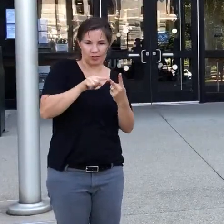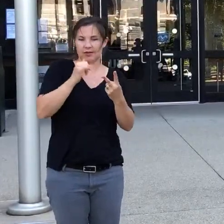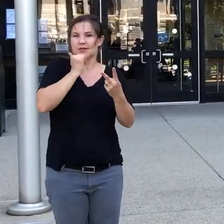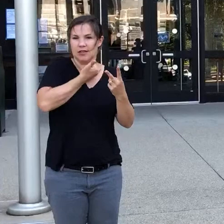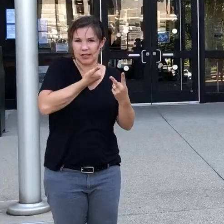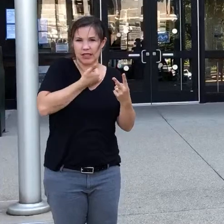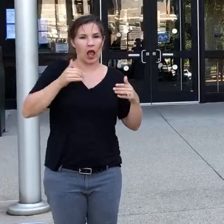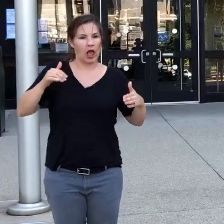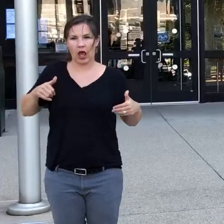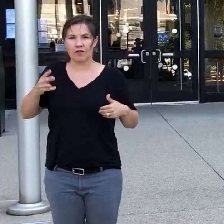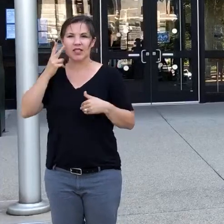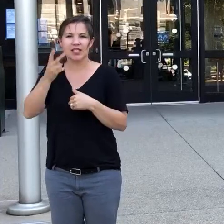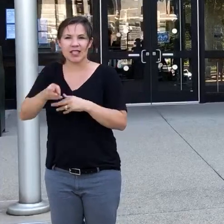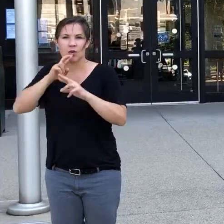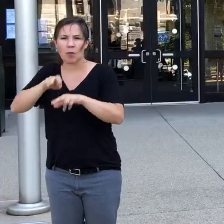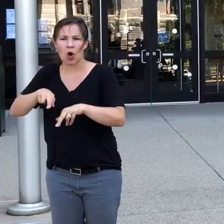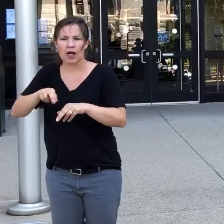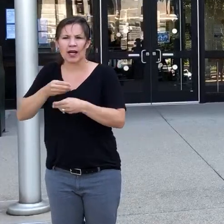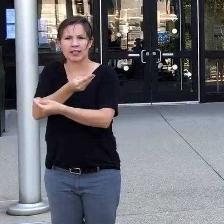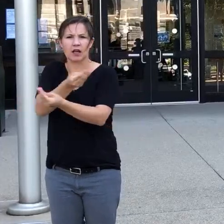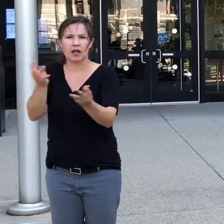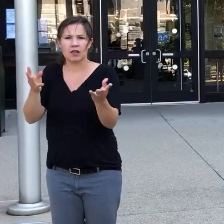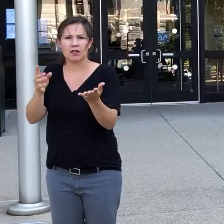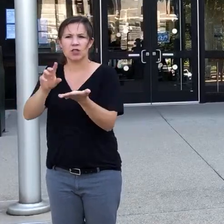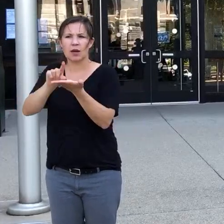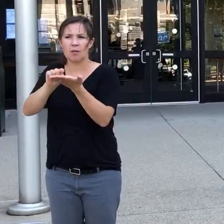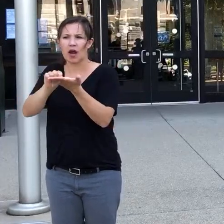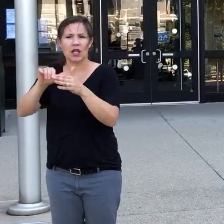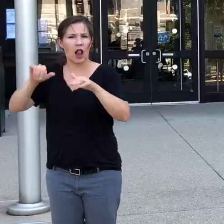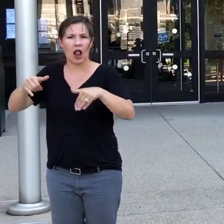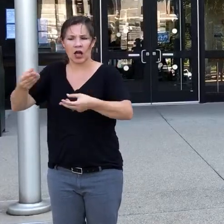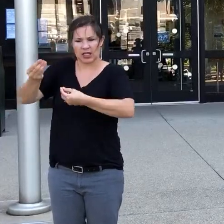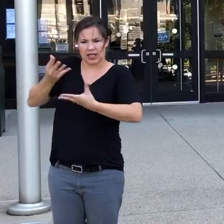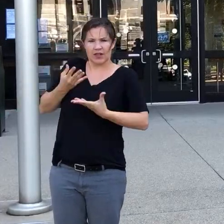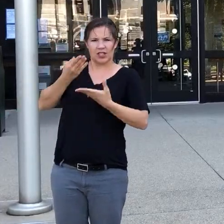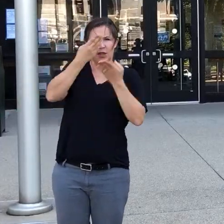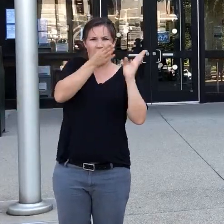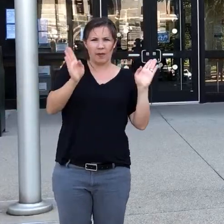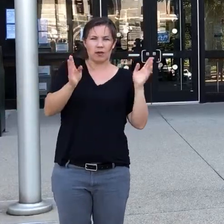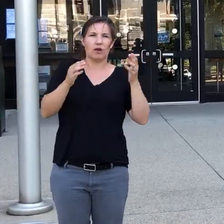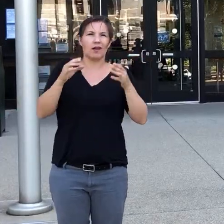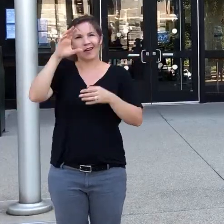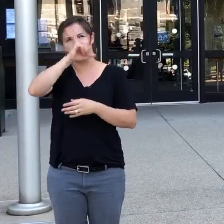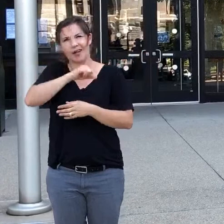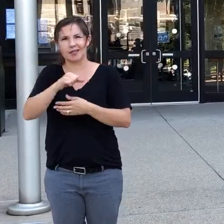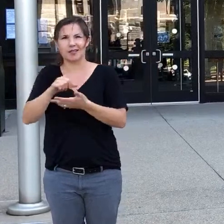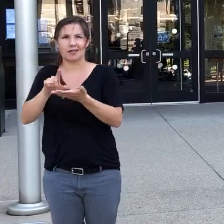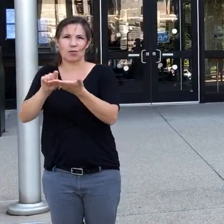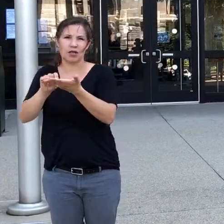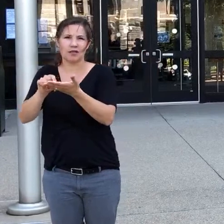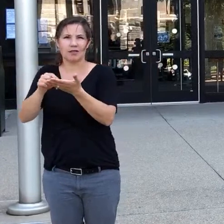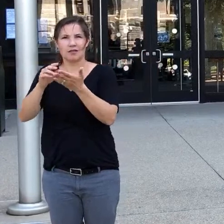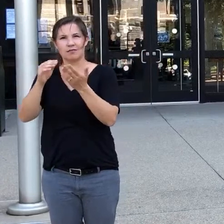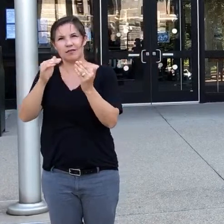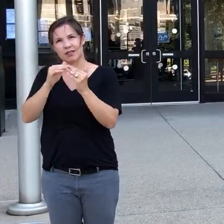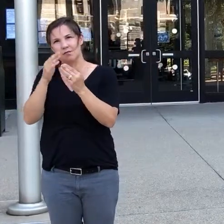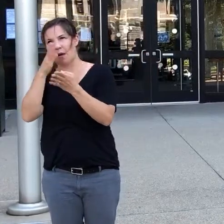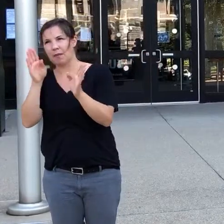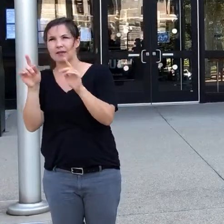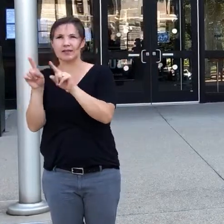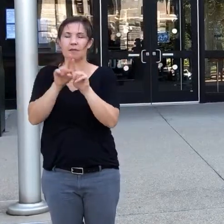it to the press before he released it to the public, which I guess is the press, I mean the public, but that's how it goes. I understand